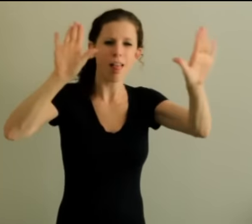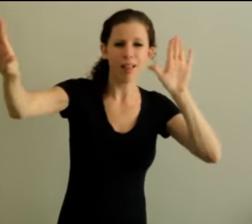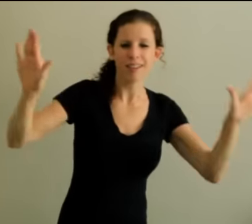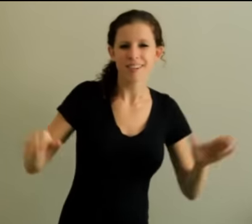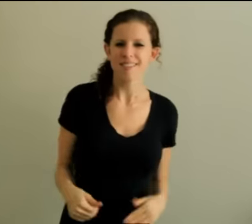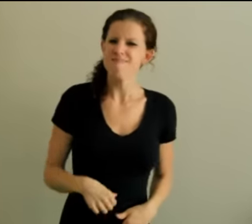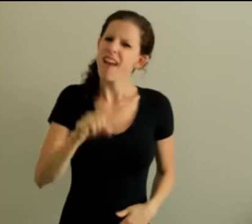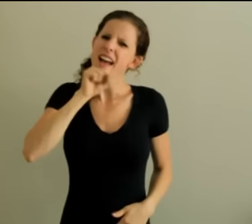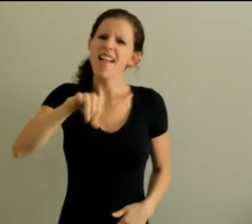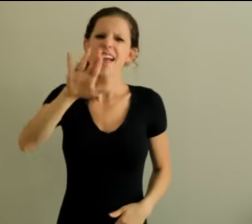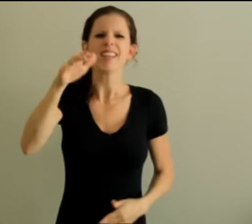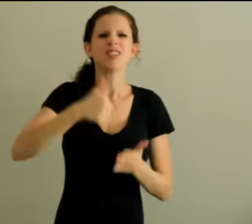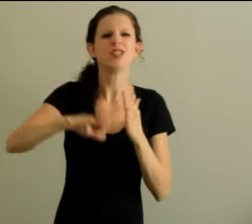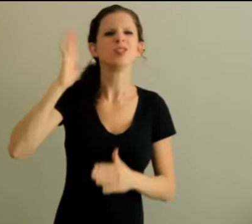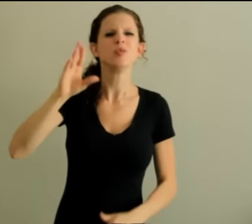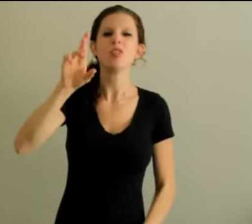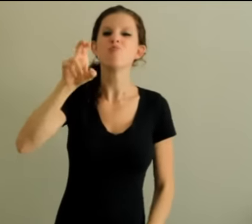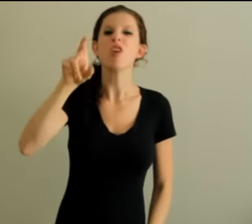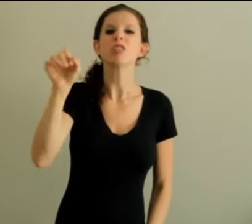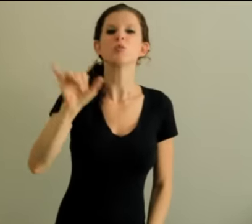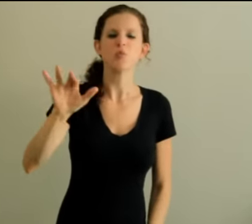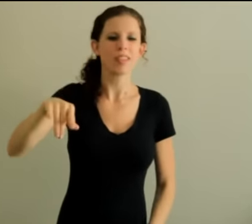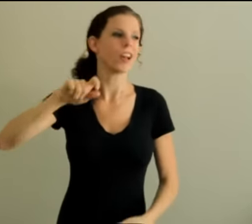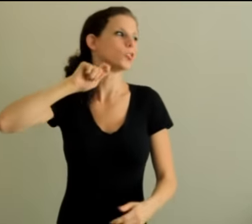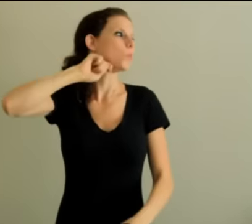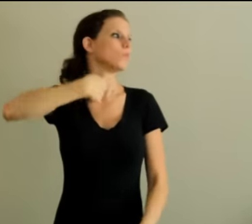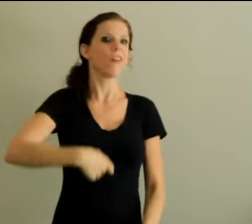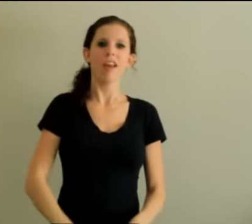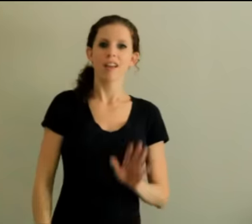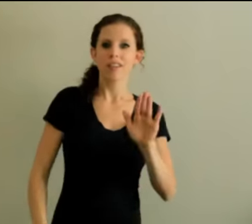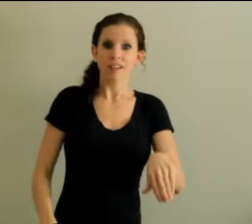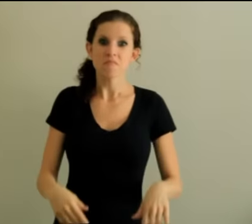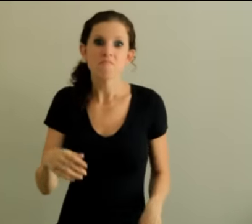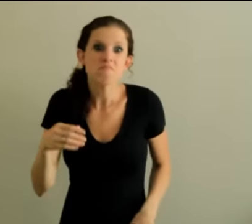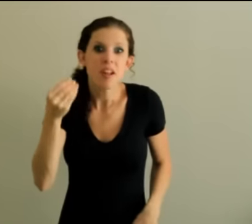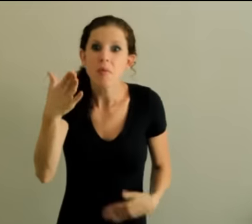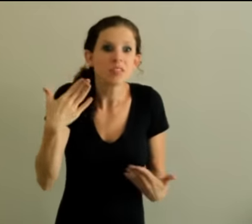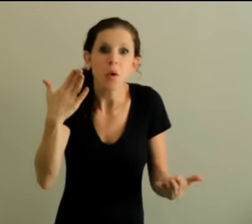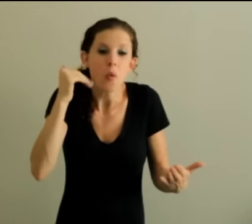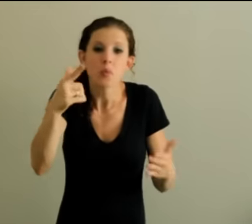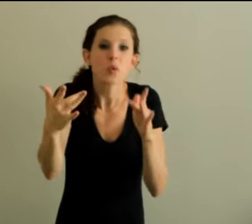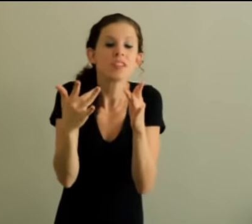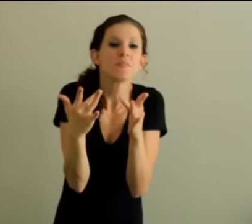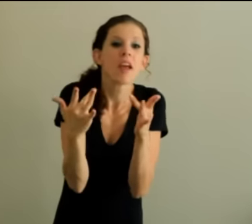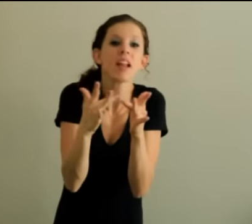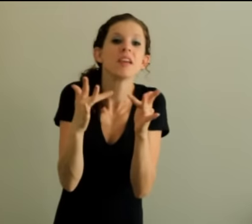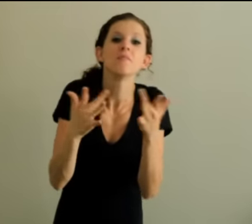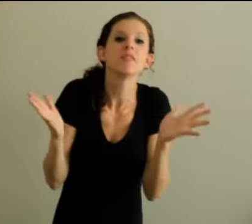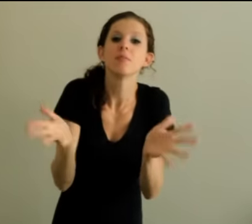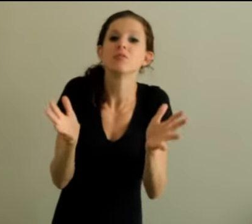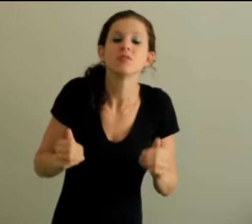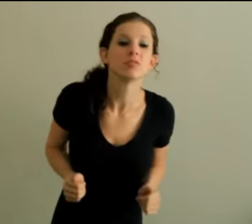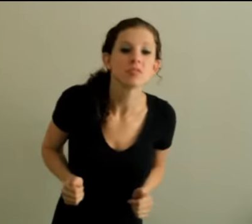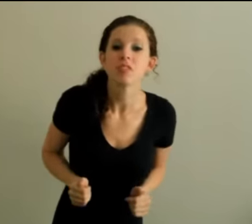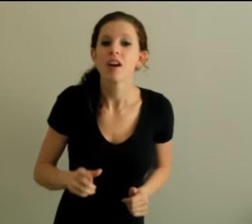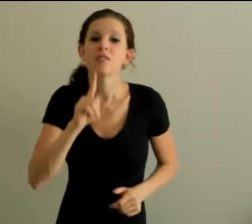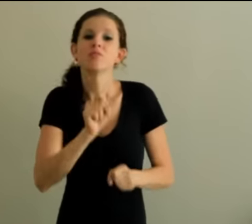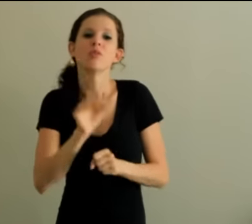and your pictures man I like the shit you did with Rockets too, that shit was fat Anyways, I hope you get this man, hit me back Just a chat,